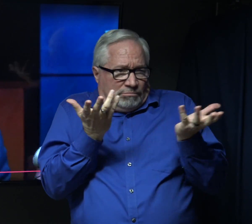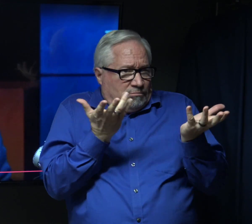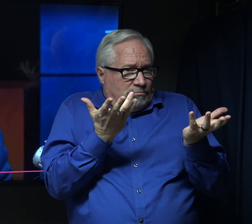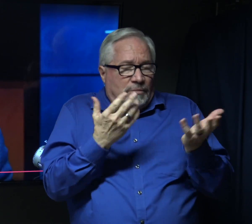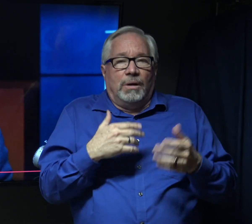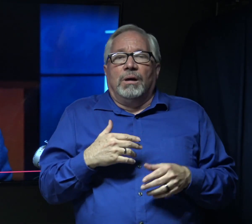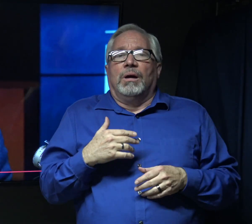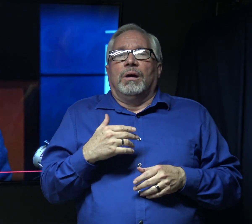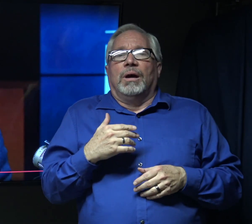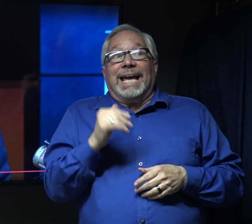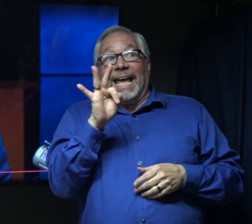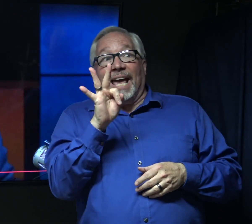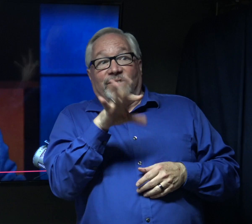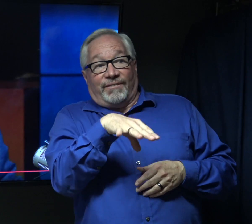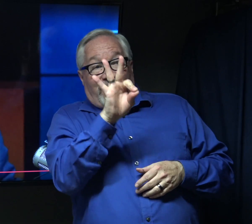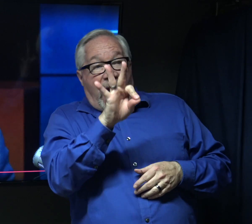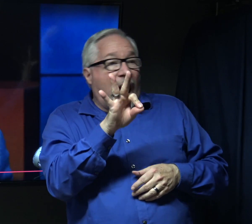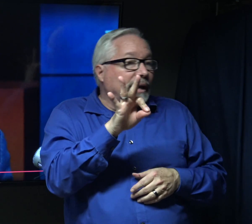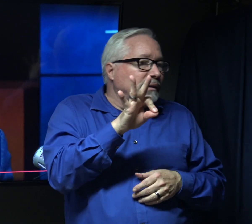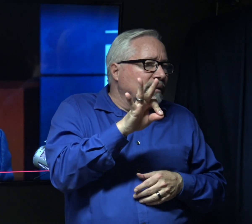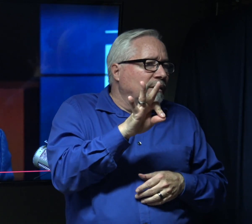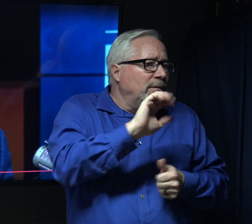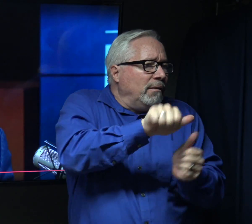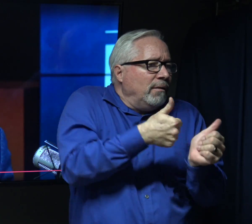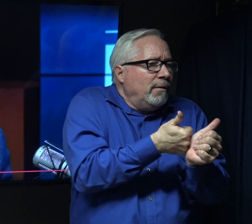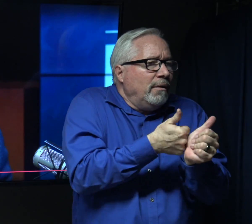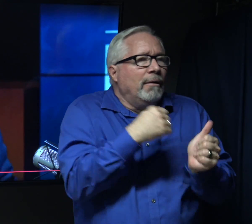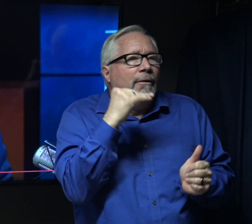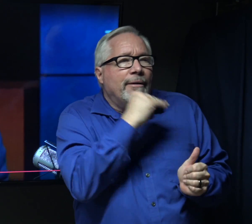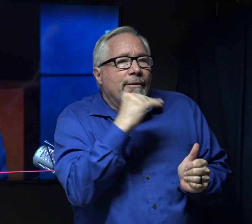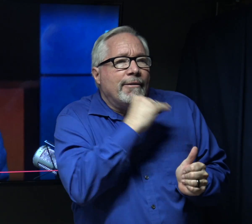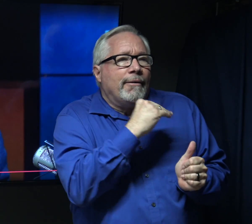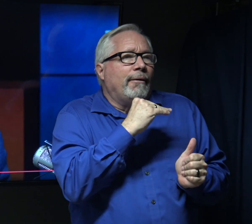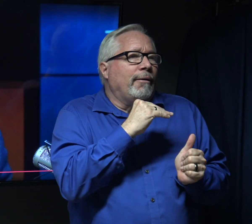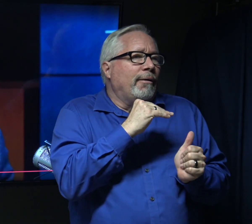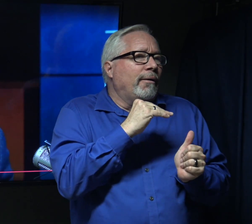that there is fraud, if that is the case that is proven in court, and